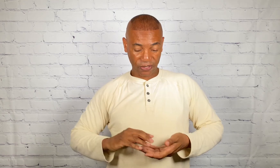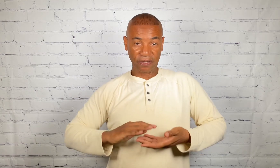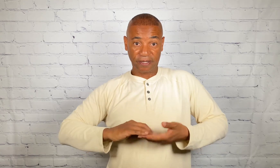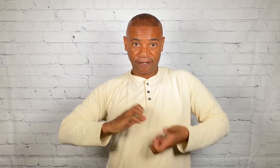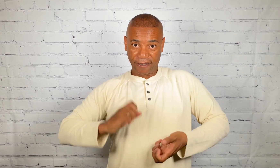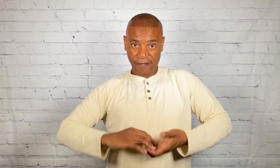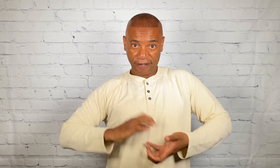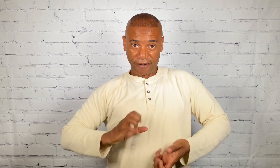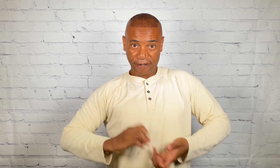faster.